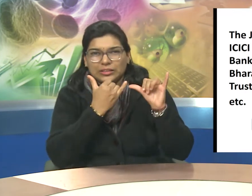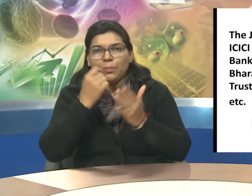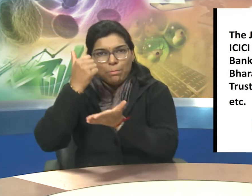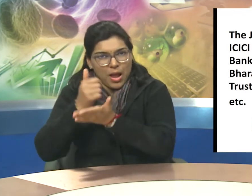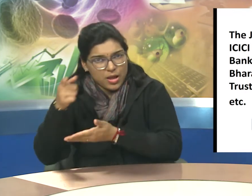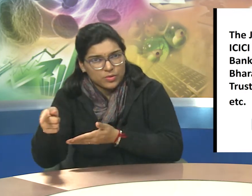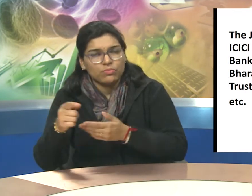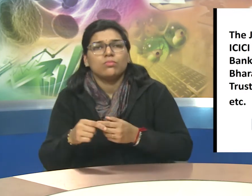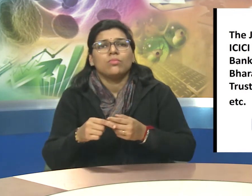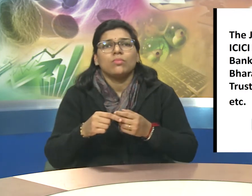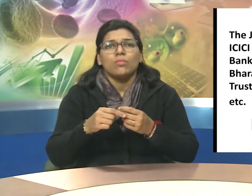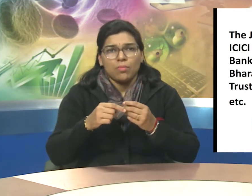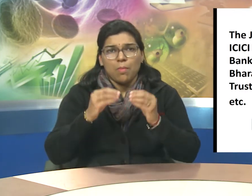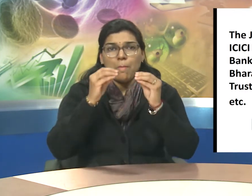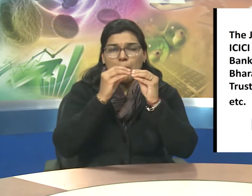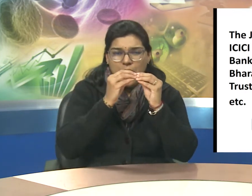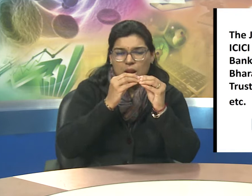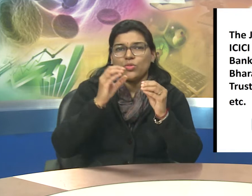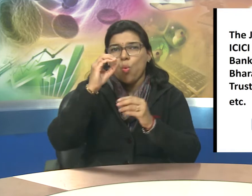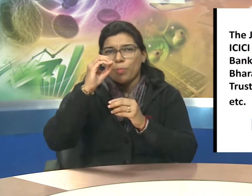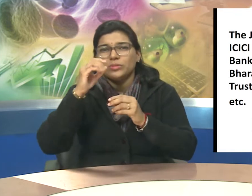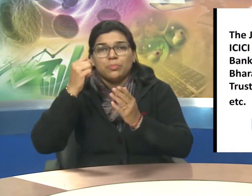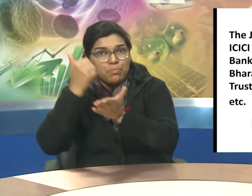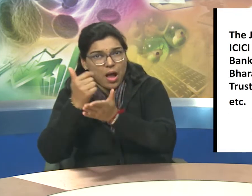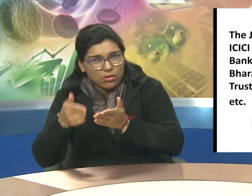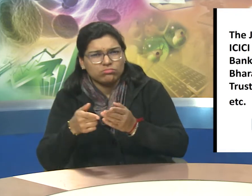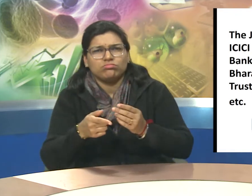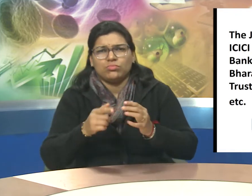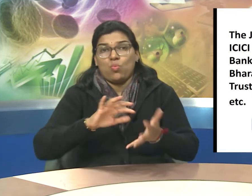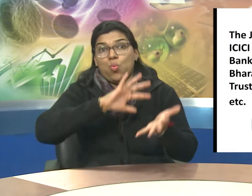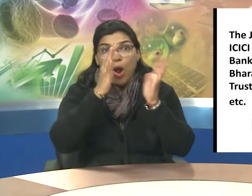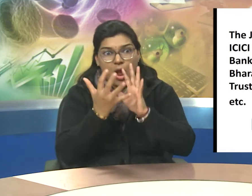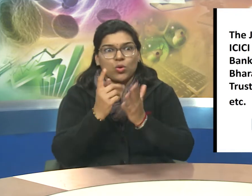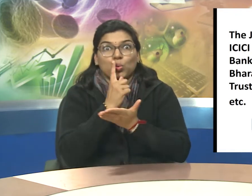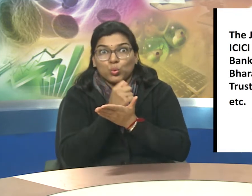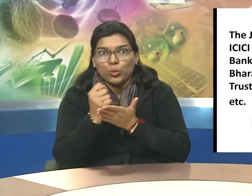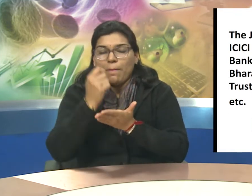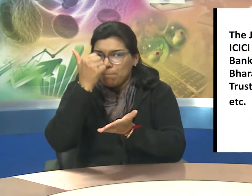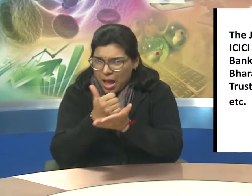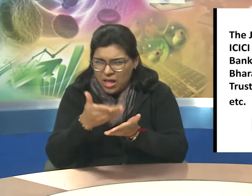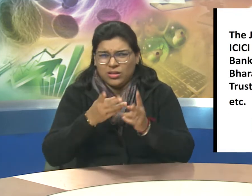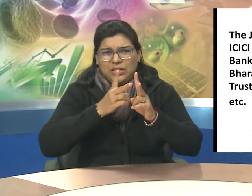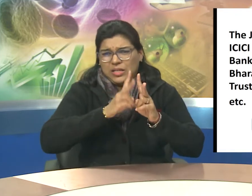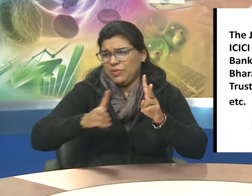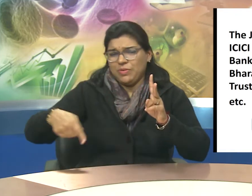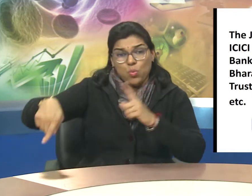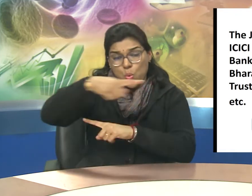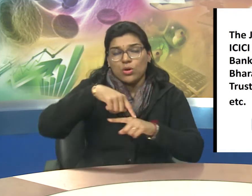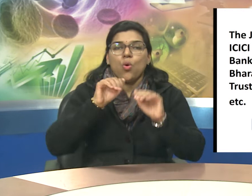also Lord Krishna Bank Limited, then there is Bharat Overseas Bank Limited, and